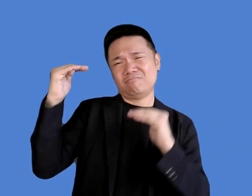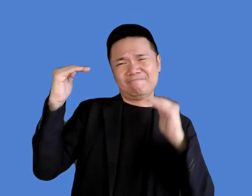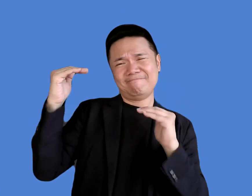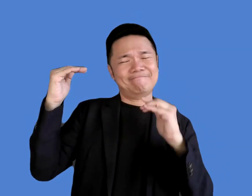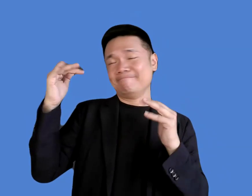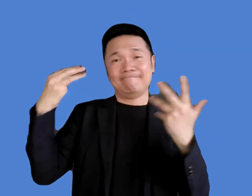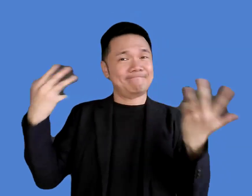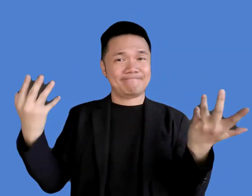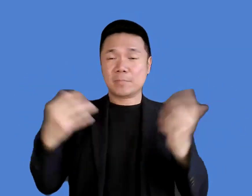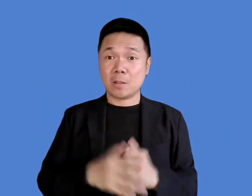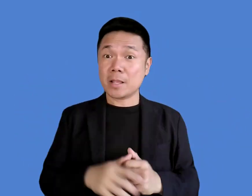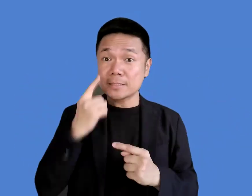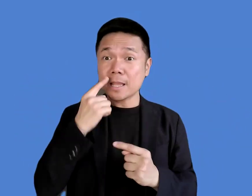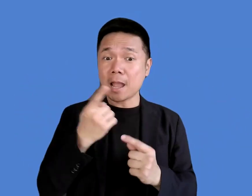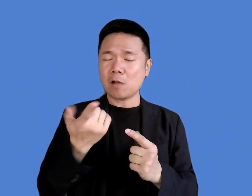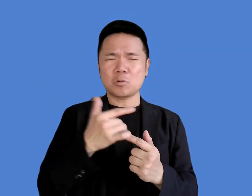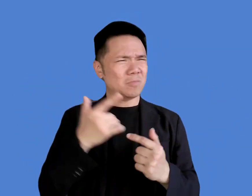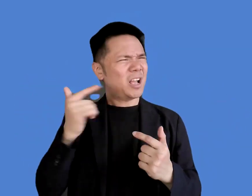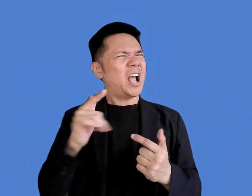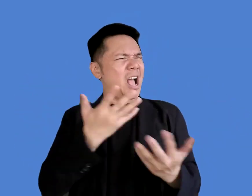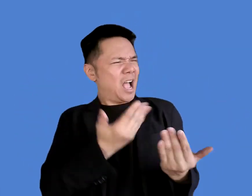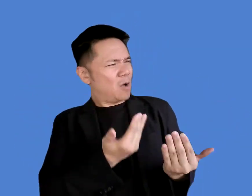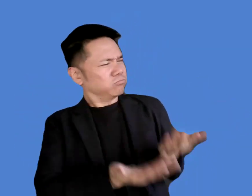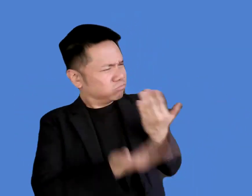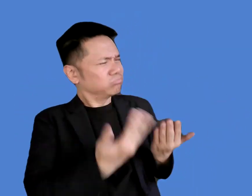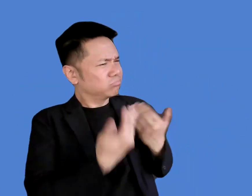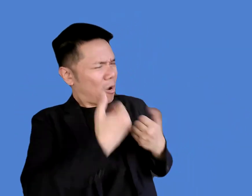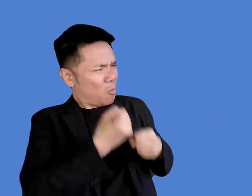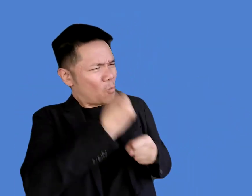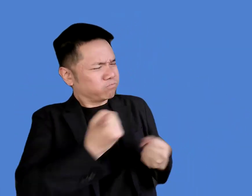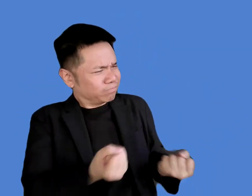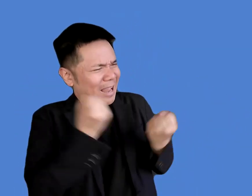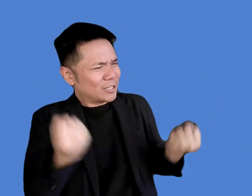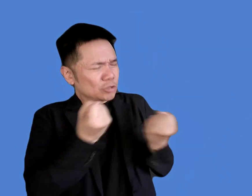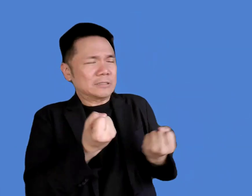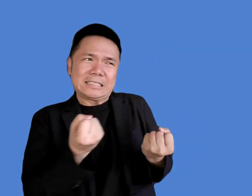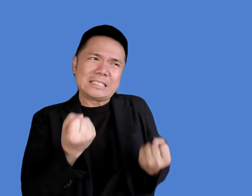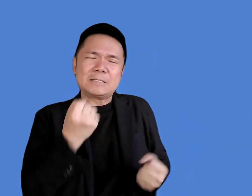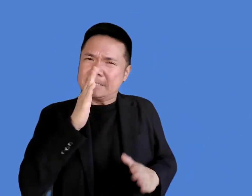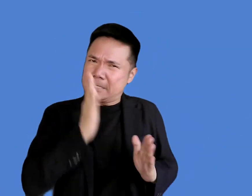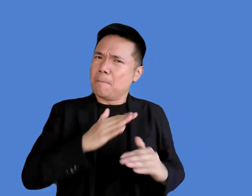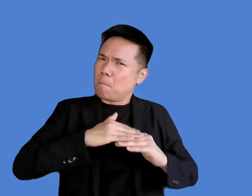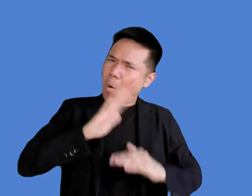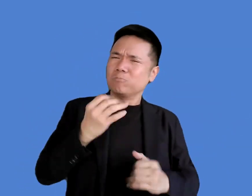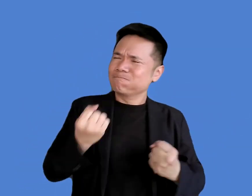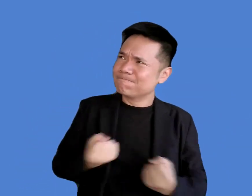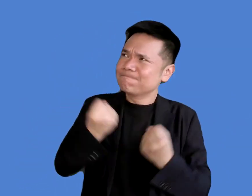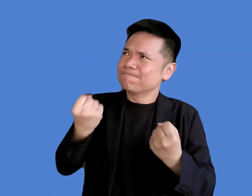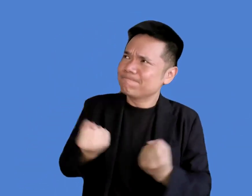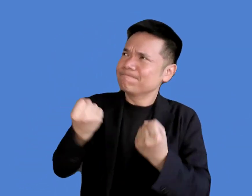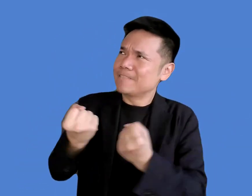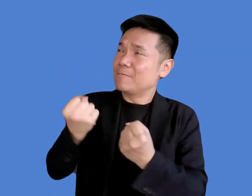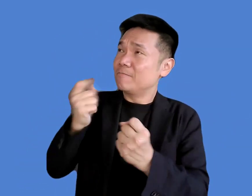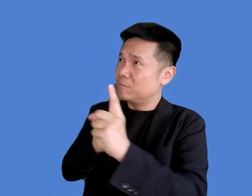We really see this action gap. We really see that something deeper is needed, more innovation and newer ways of driving